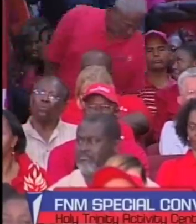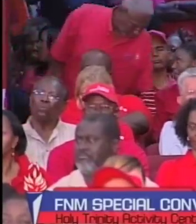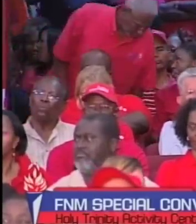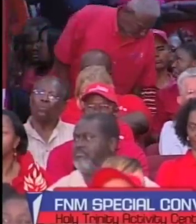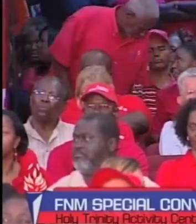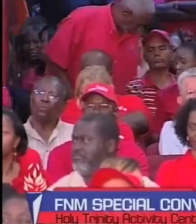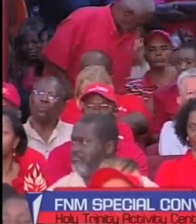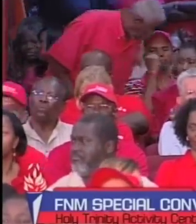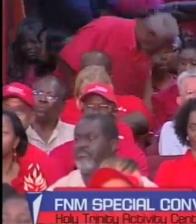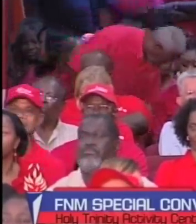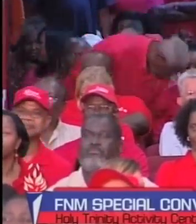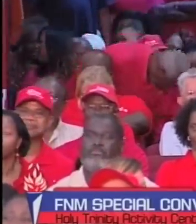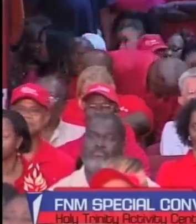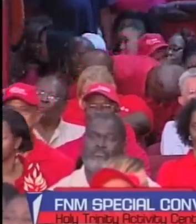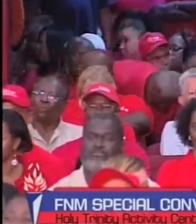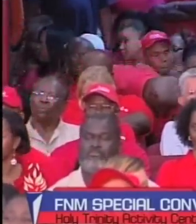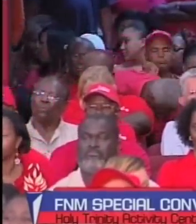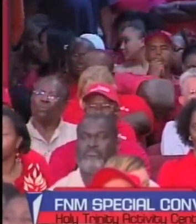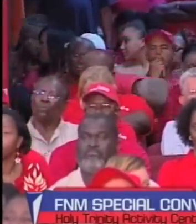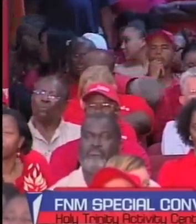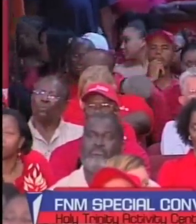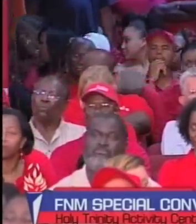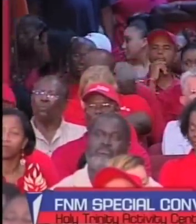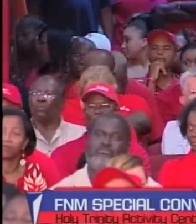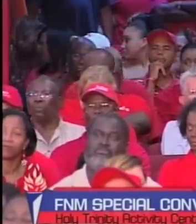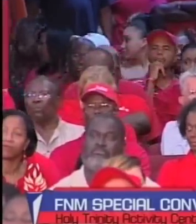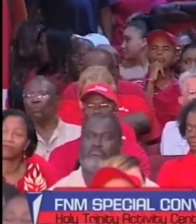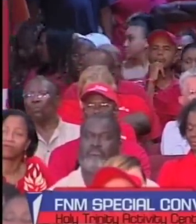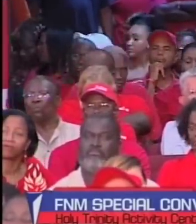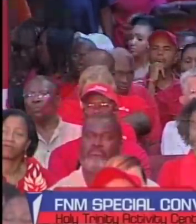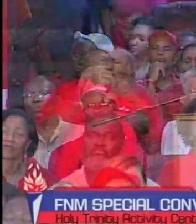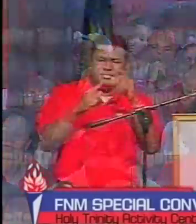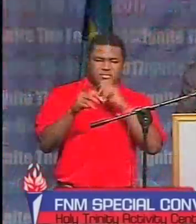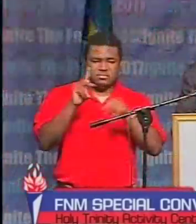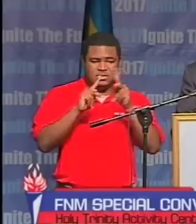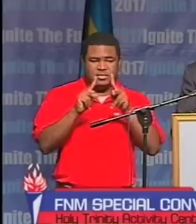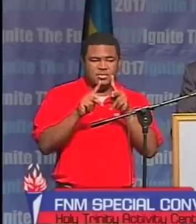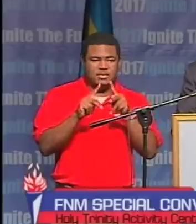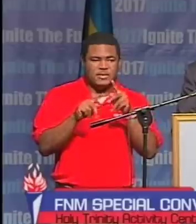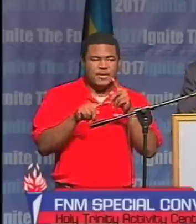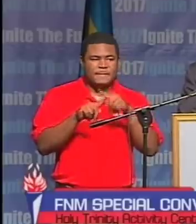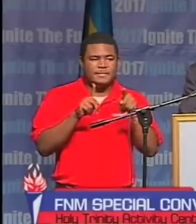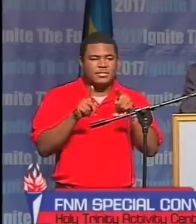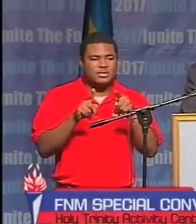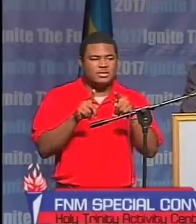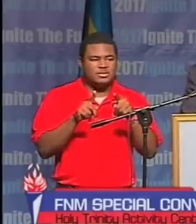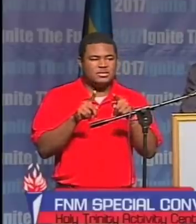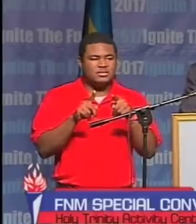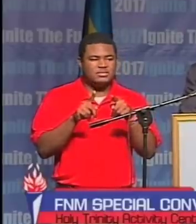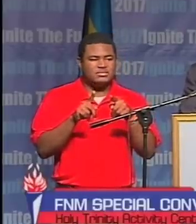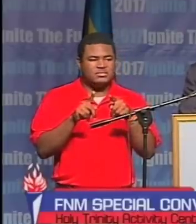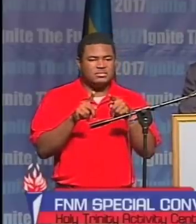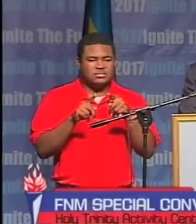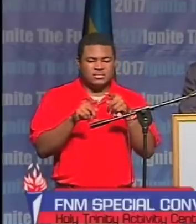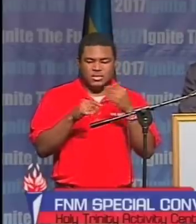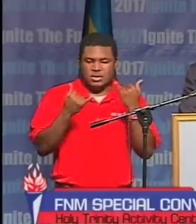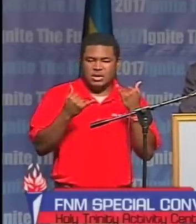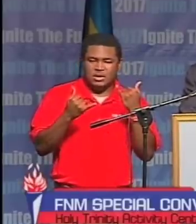victimization that has started again. Even worse, they're already running away